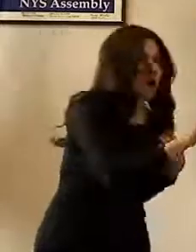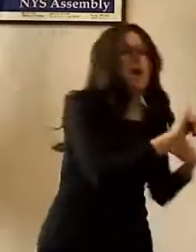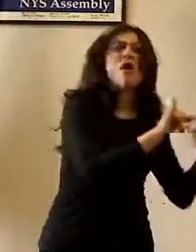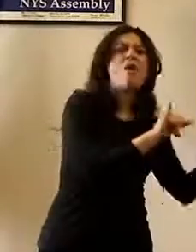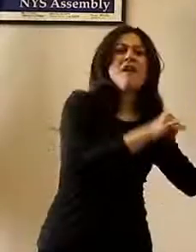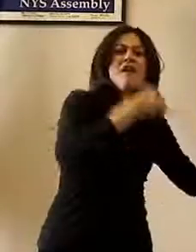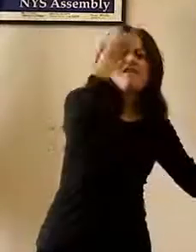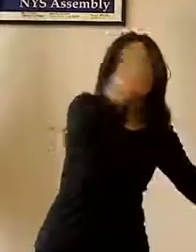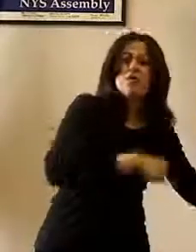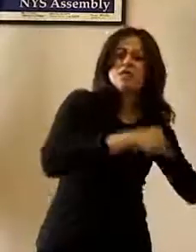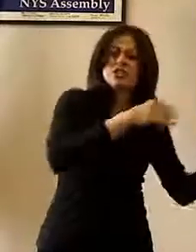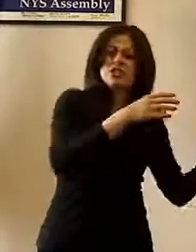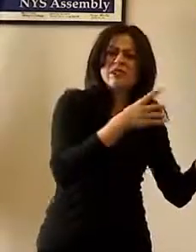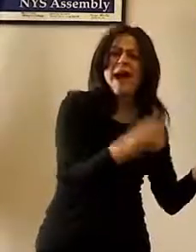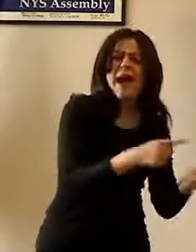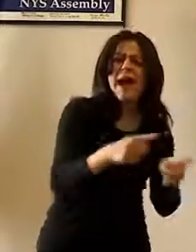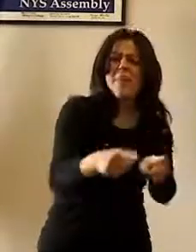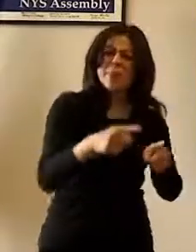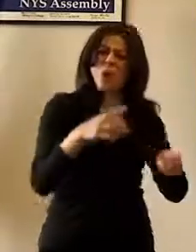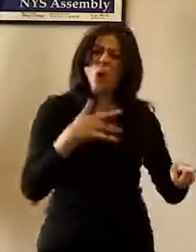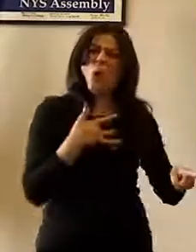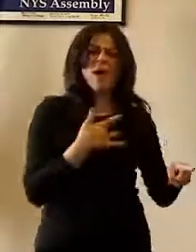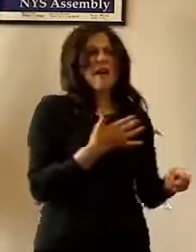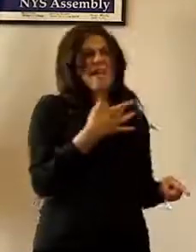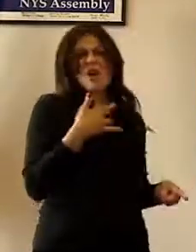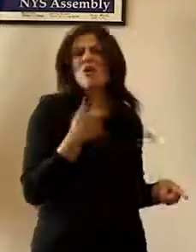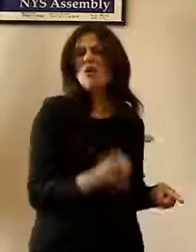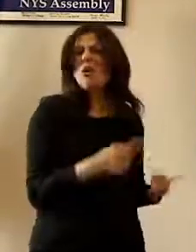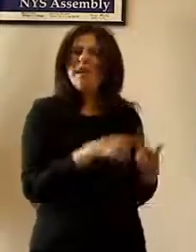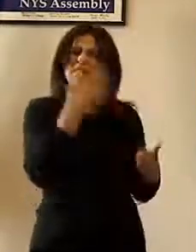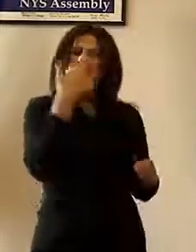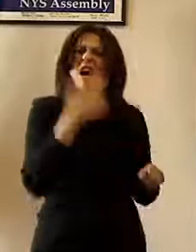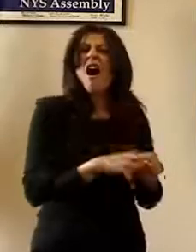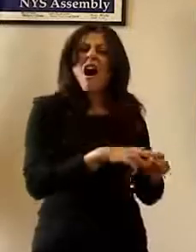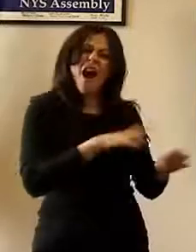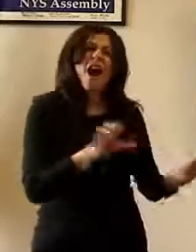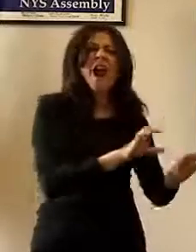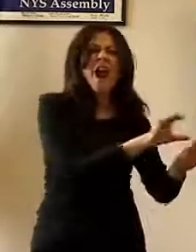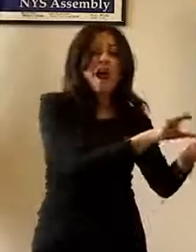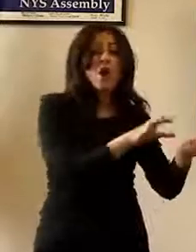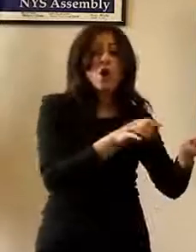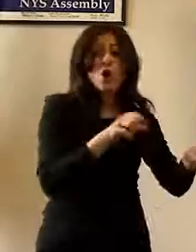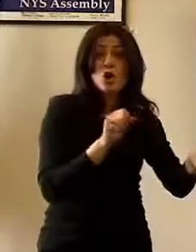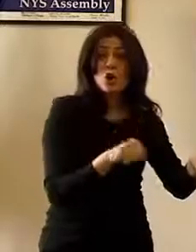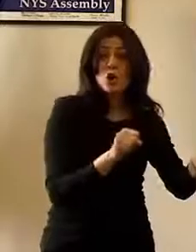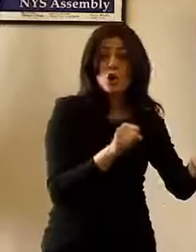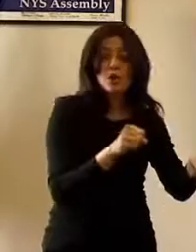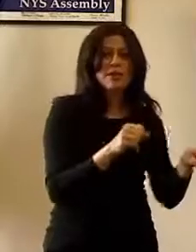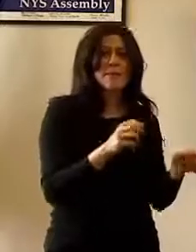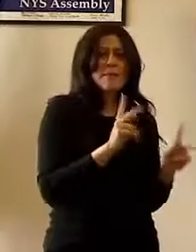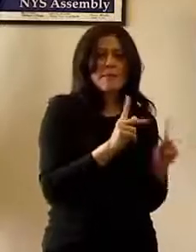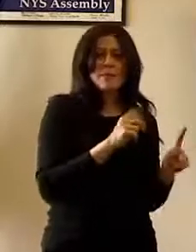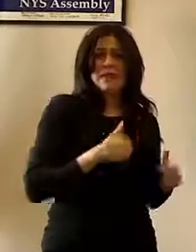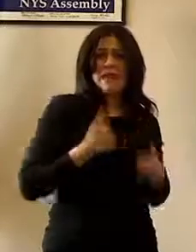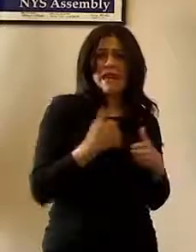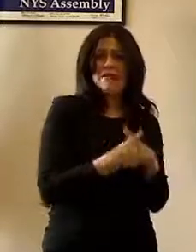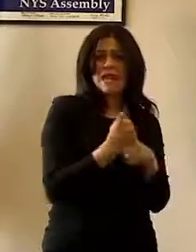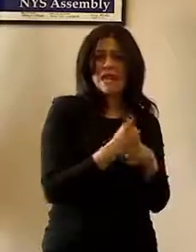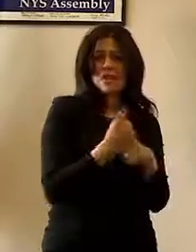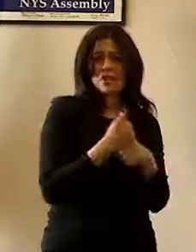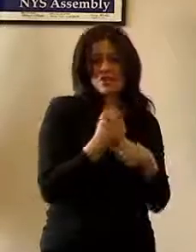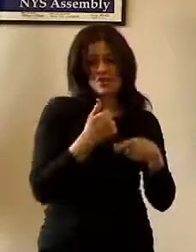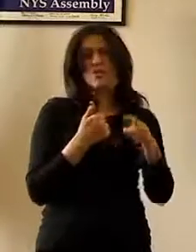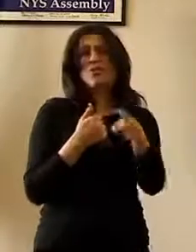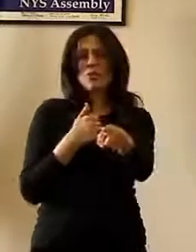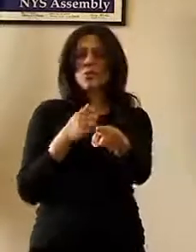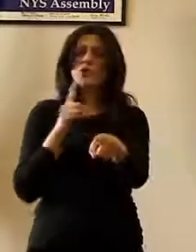irresponsibly or thought they were simply blowing off steam or having fun when you very well could have endangered others. And so I just call